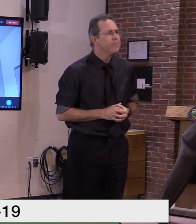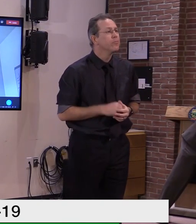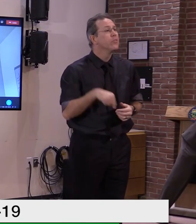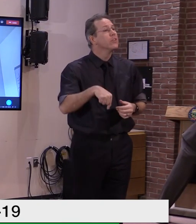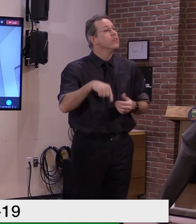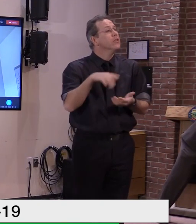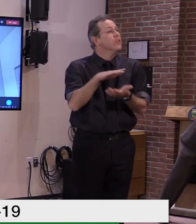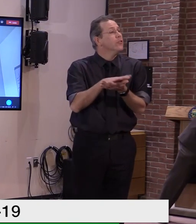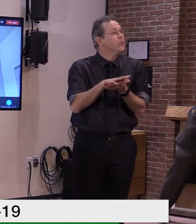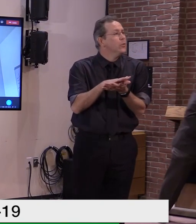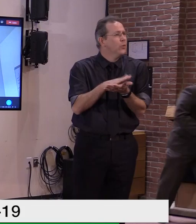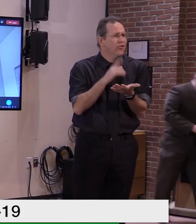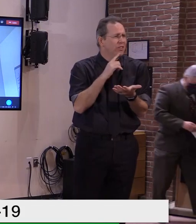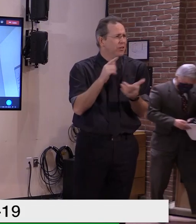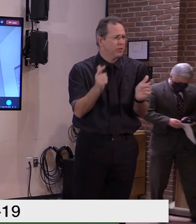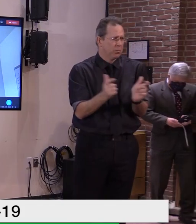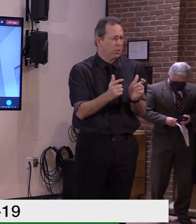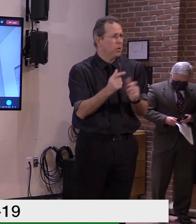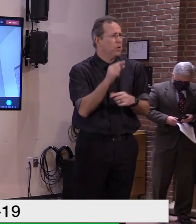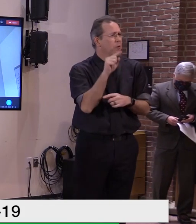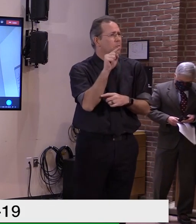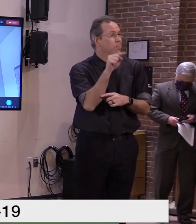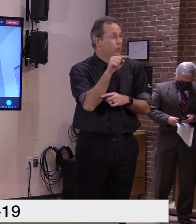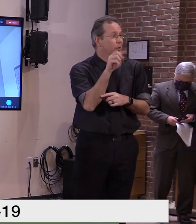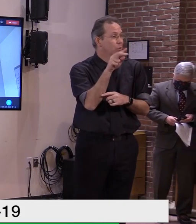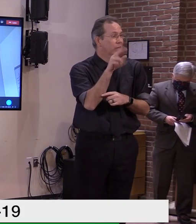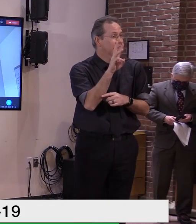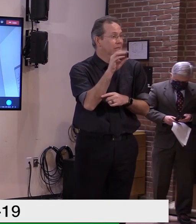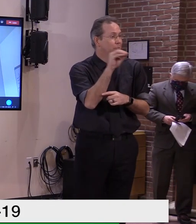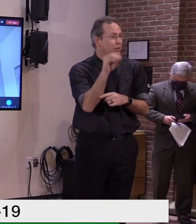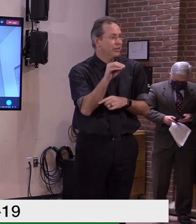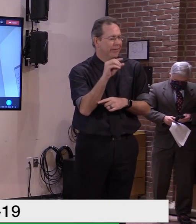during December. When we tested all schools in